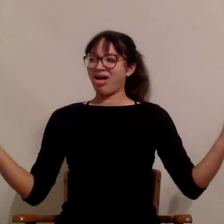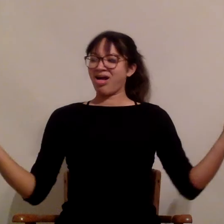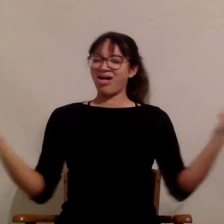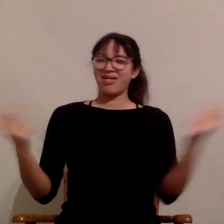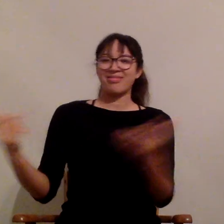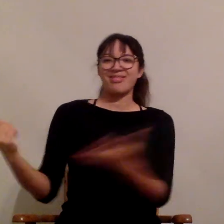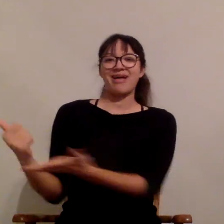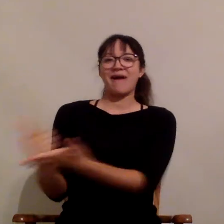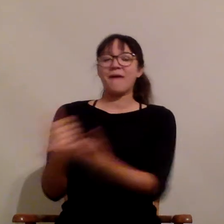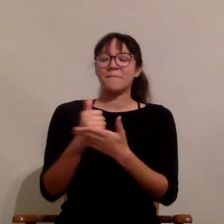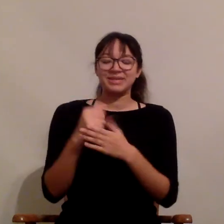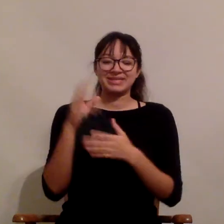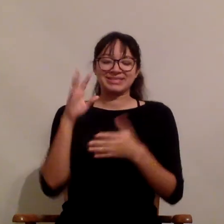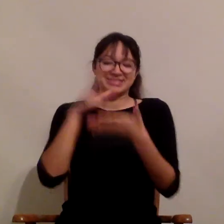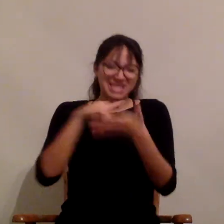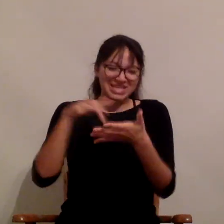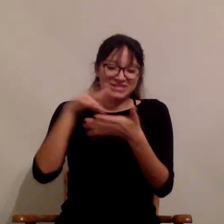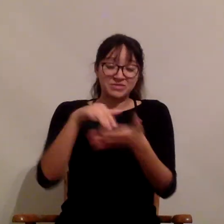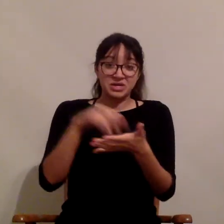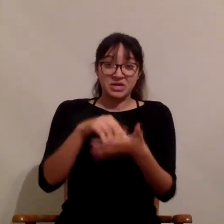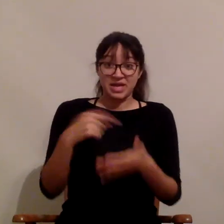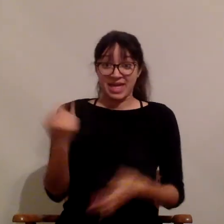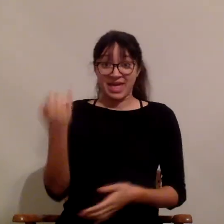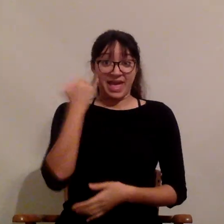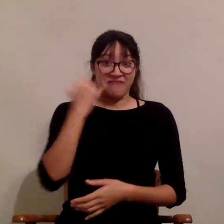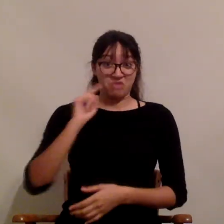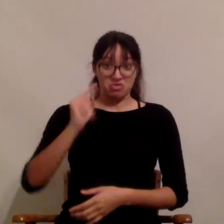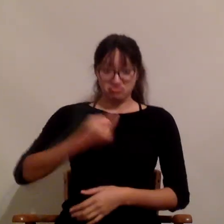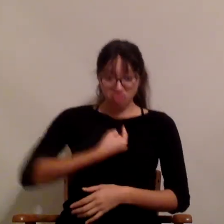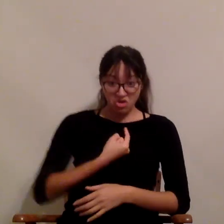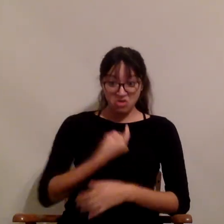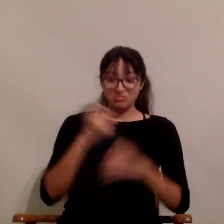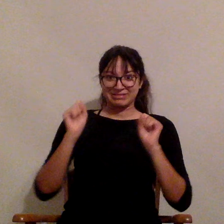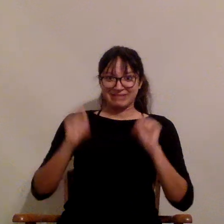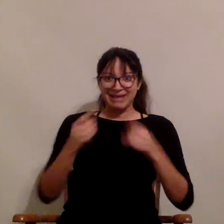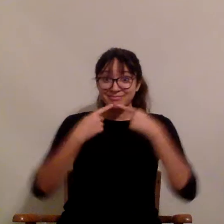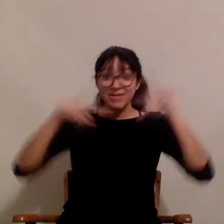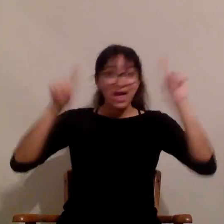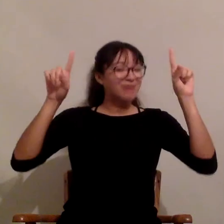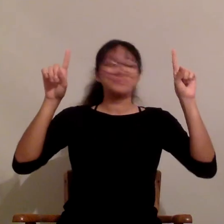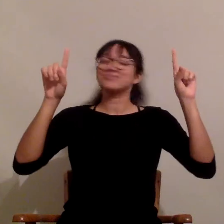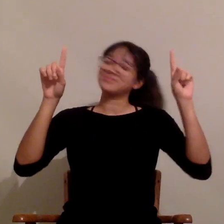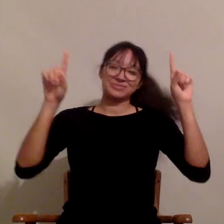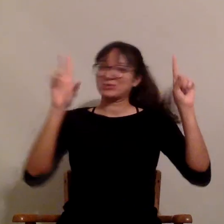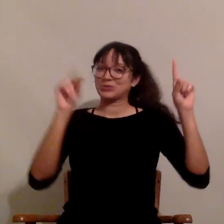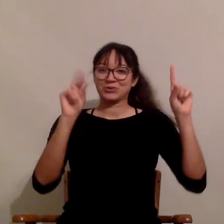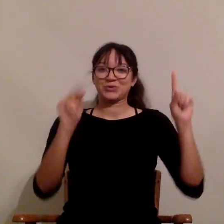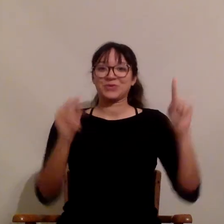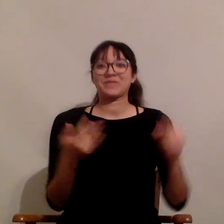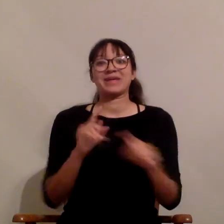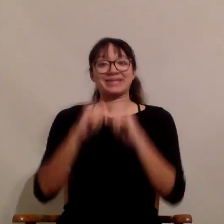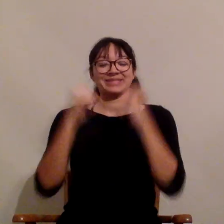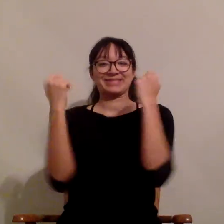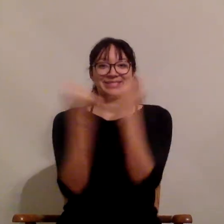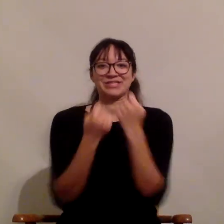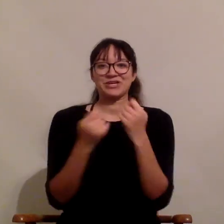me, without my village, I wouldn't be here. Today, our team has grown, and we are using the